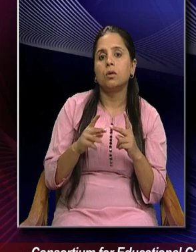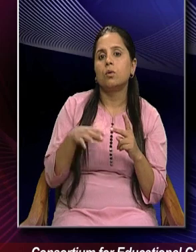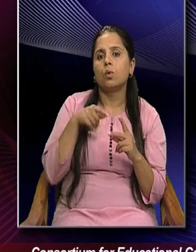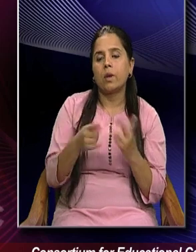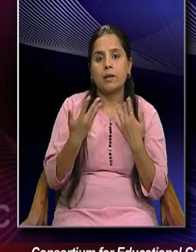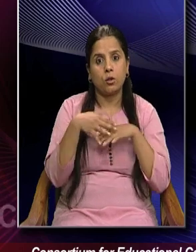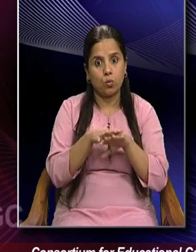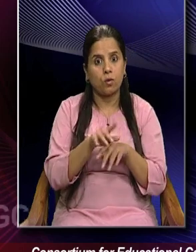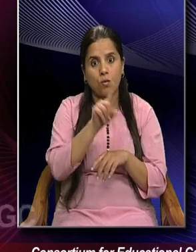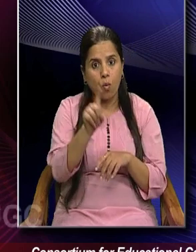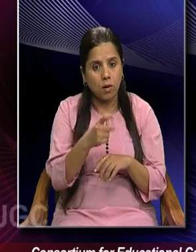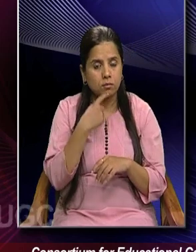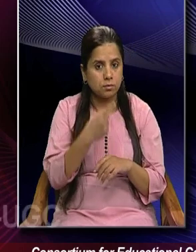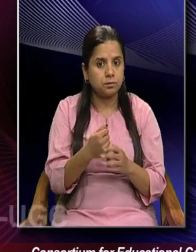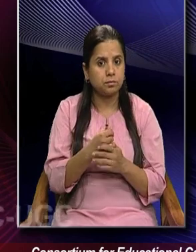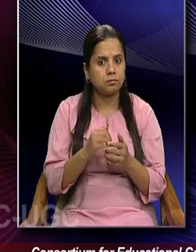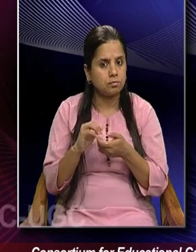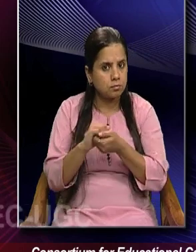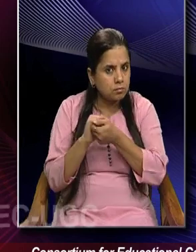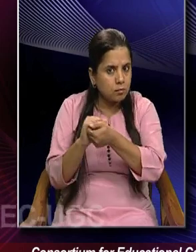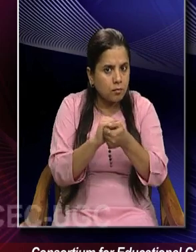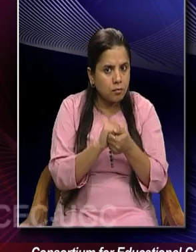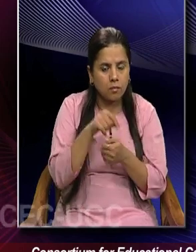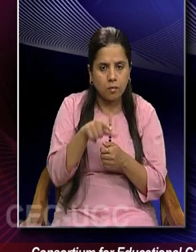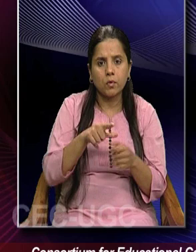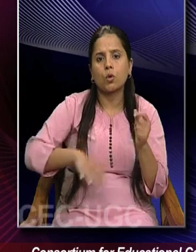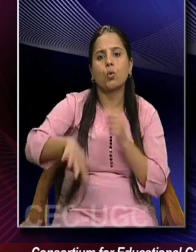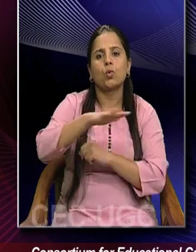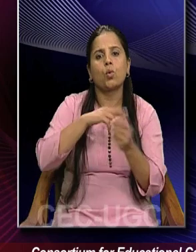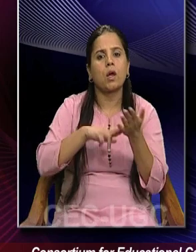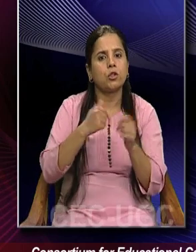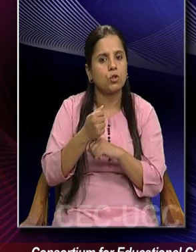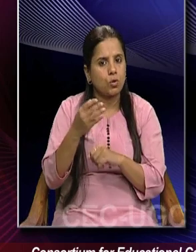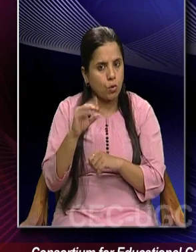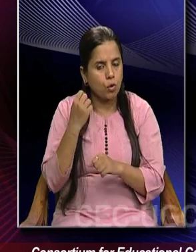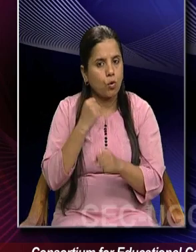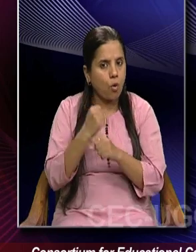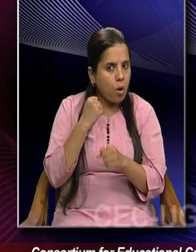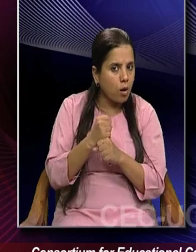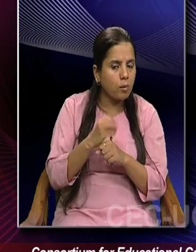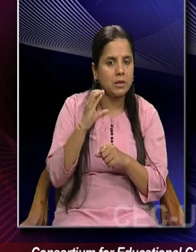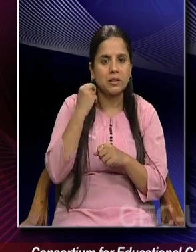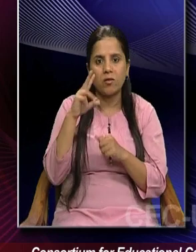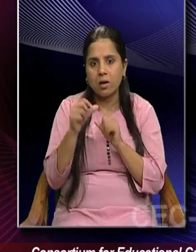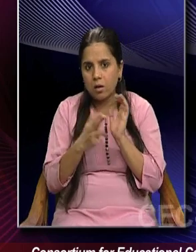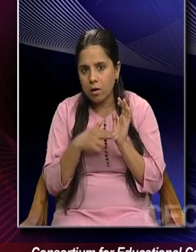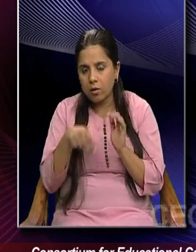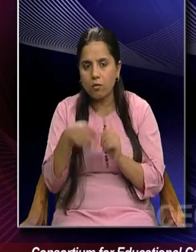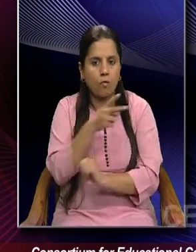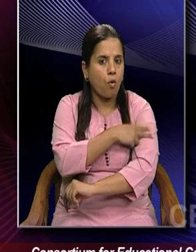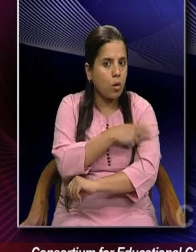intrusive questioning. Collaboration. Engage local NGOs, government, civilian, volunteers